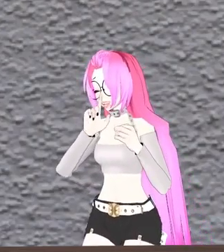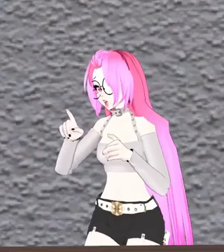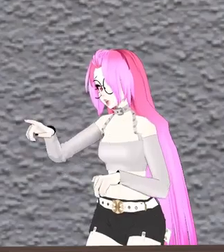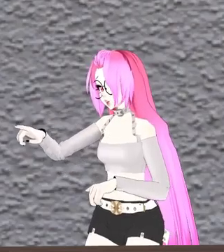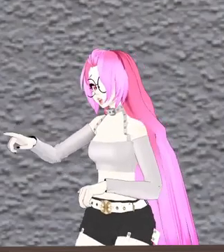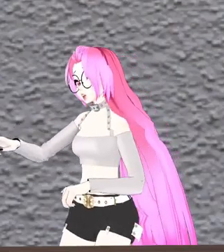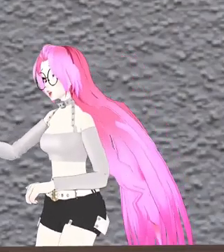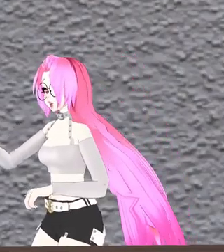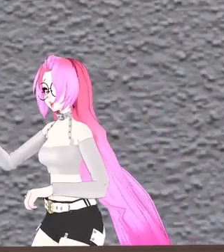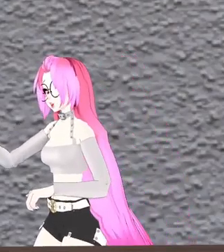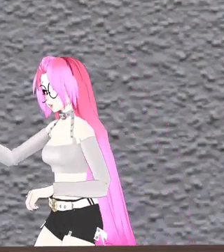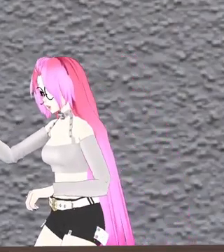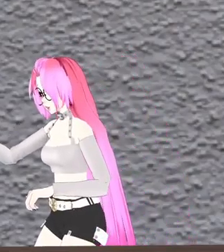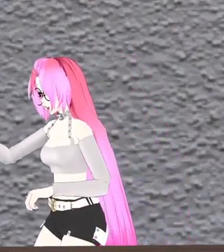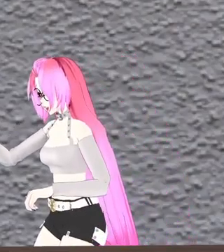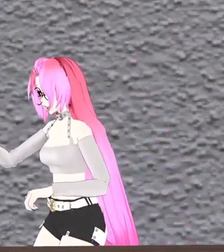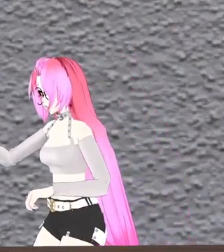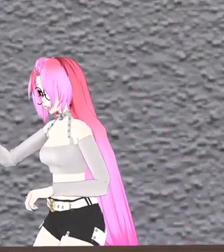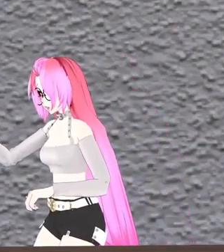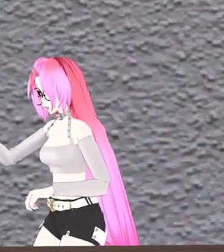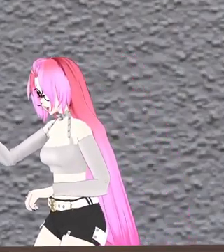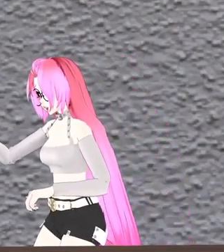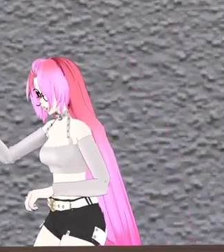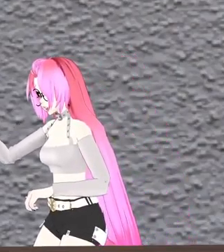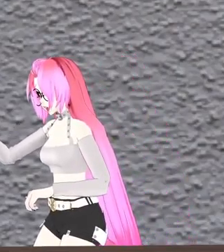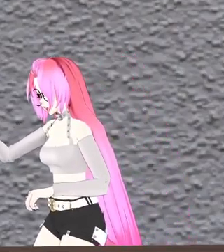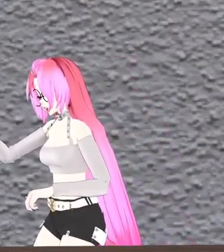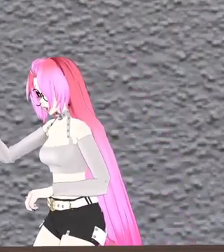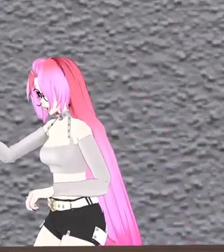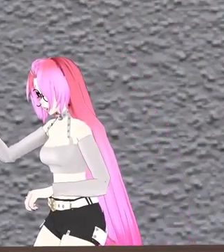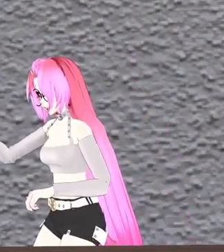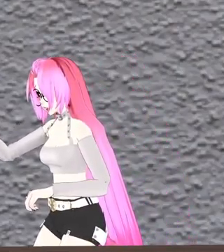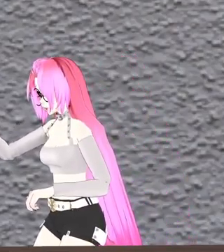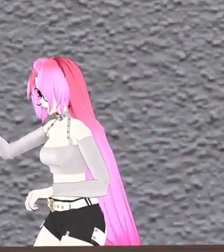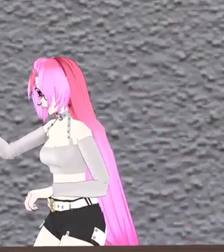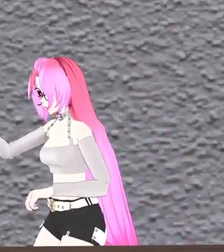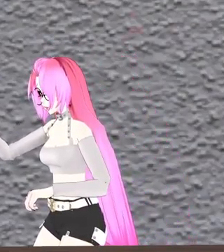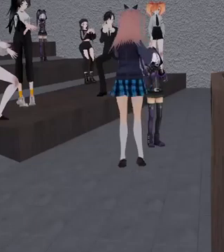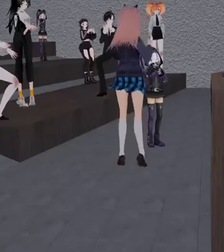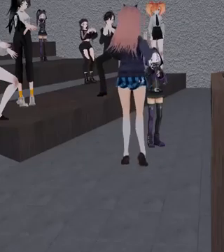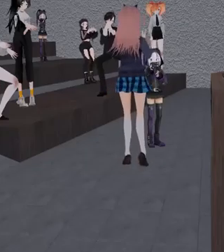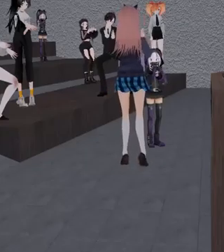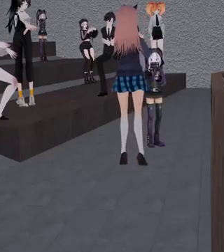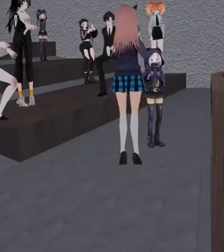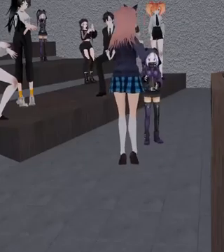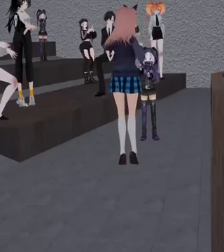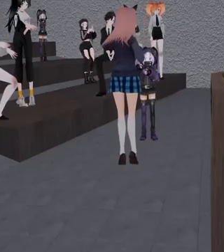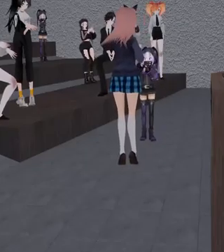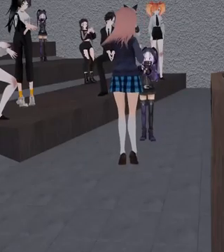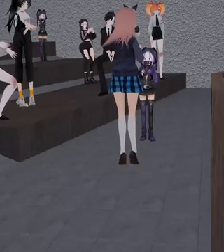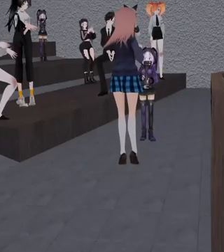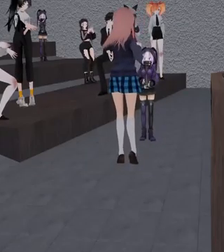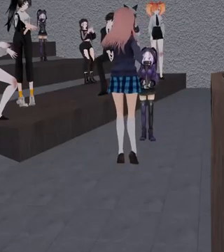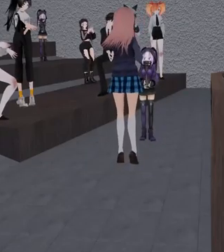rock, paper, scissors it out, because you guys, I saw you guys both at the same time. This is gonna take a long time for me to learn all